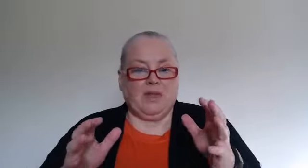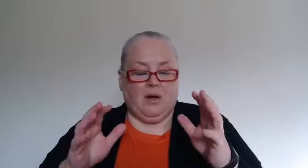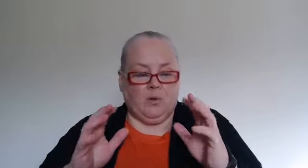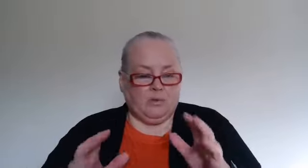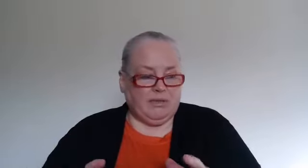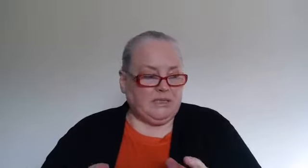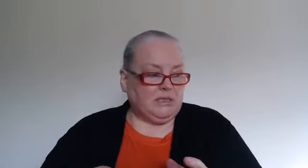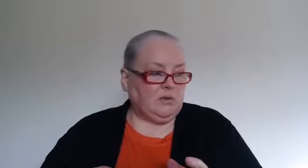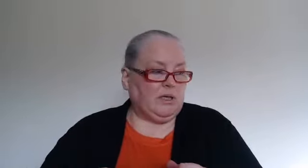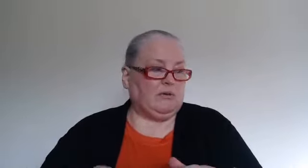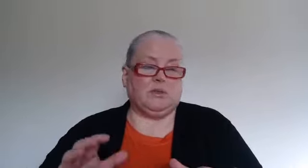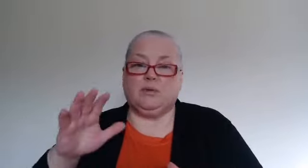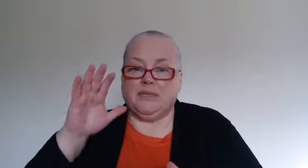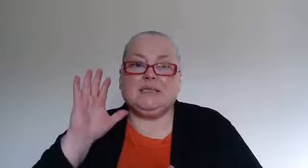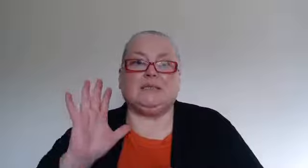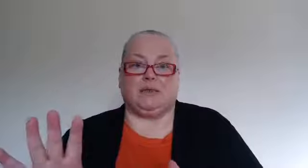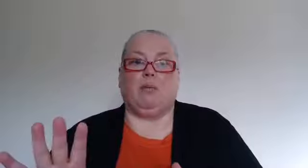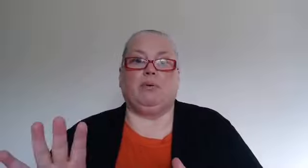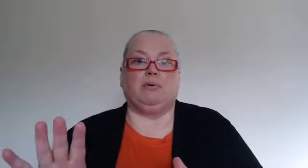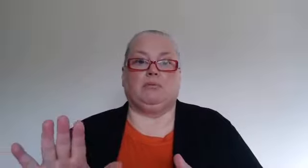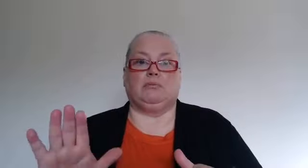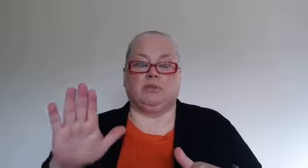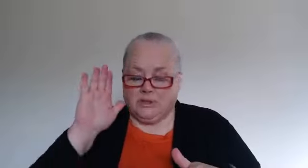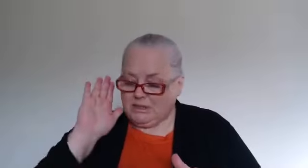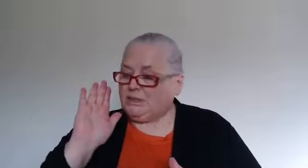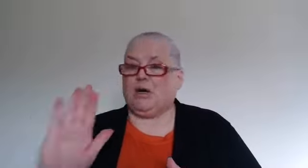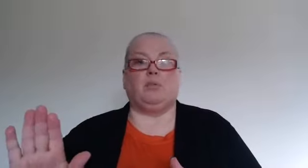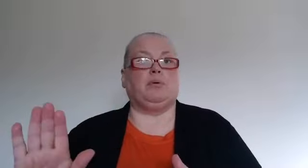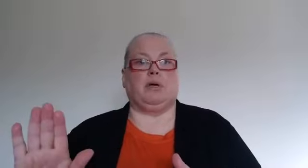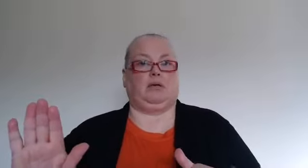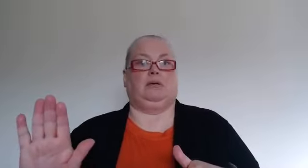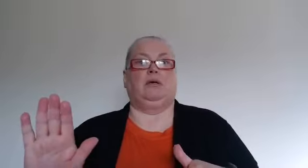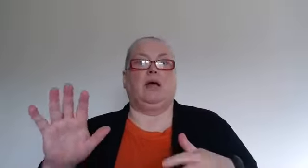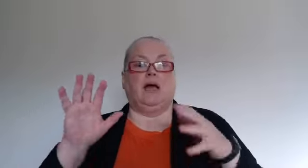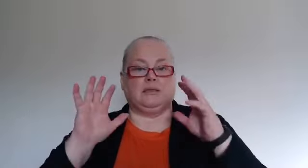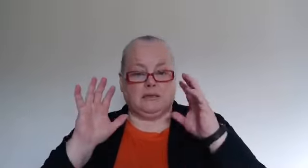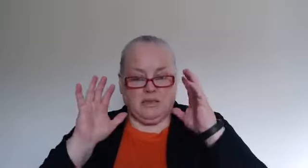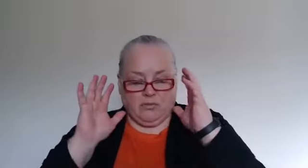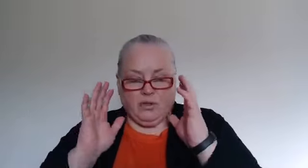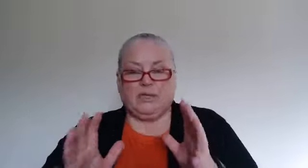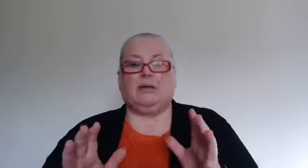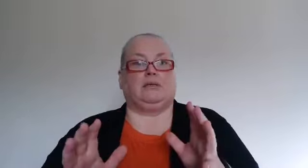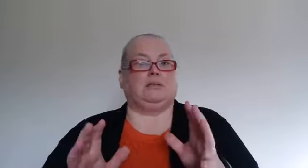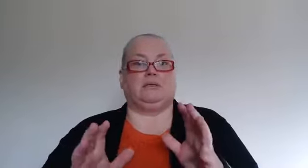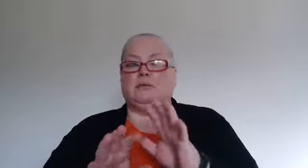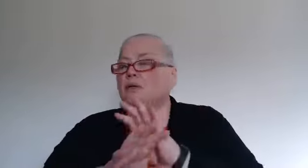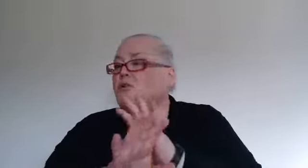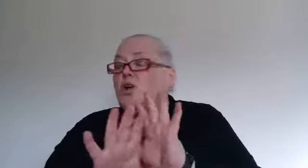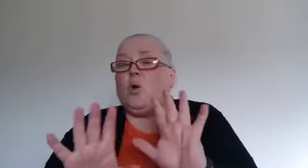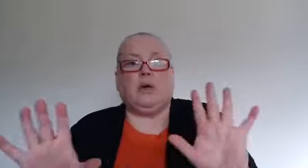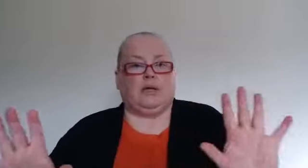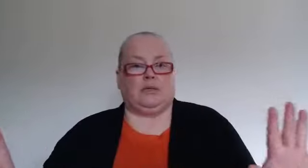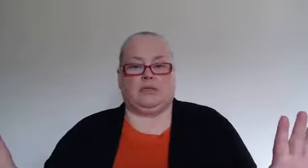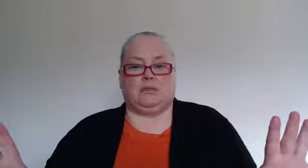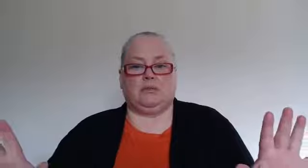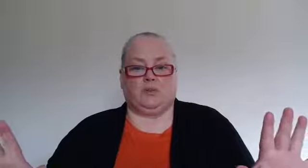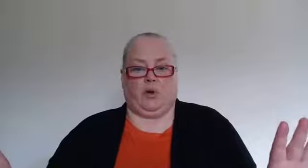And what we need to do here is we need to stop. We just need to stop, okay, and realise that no one else is